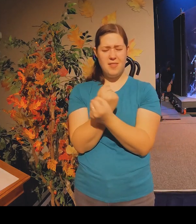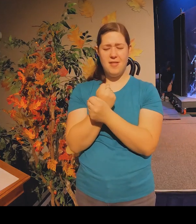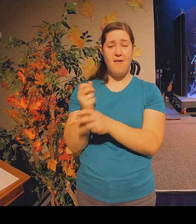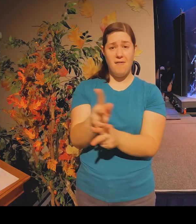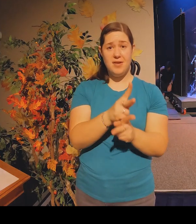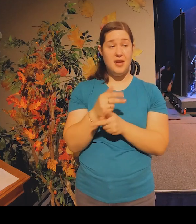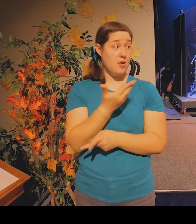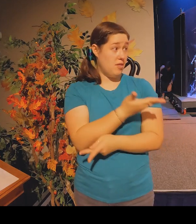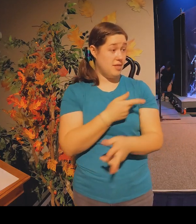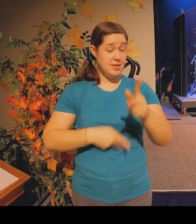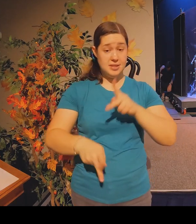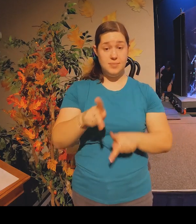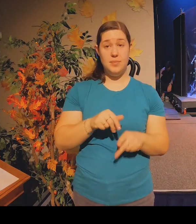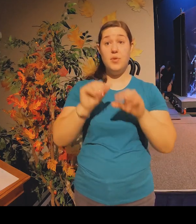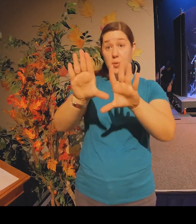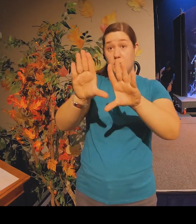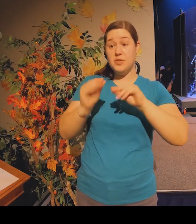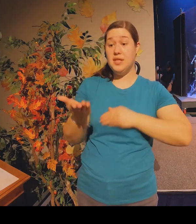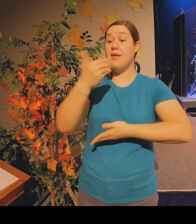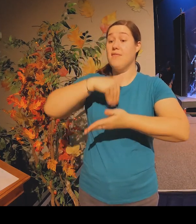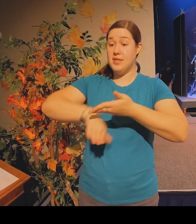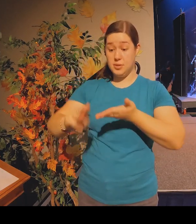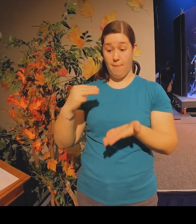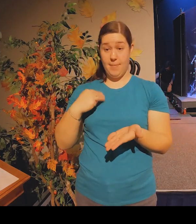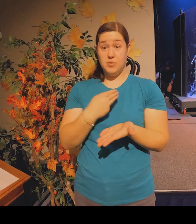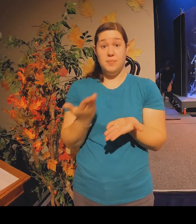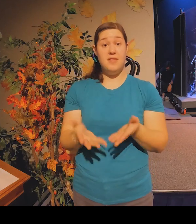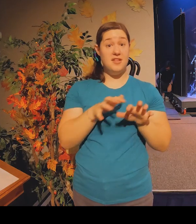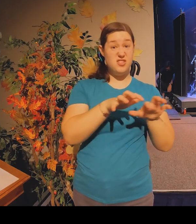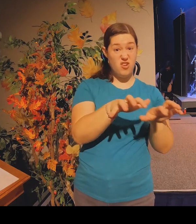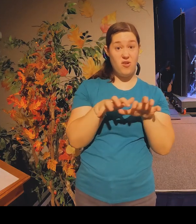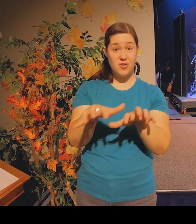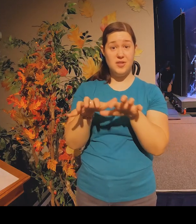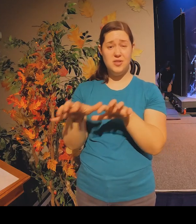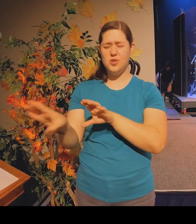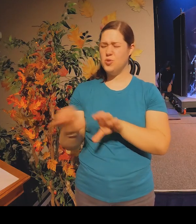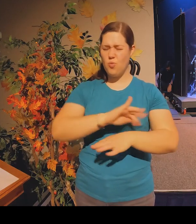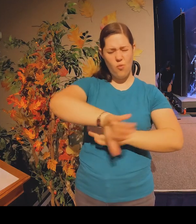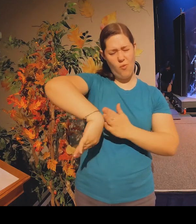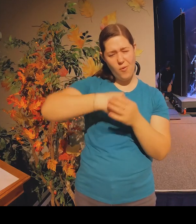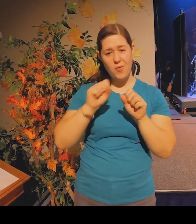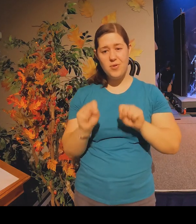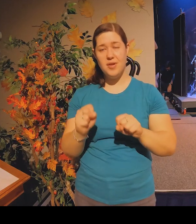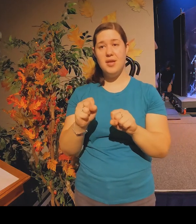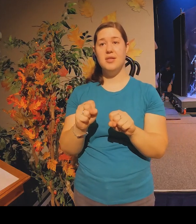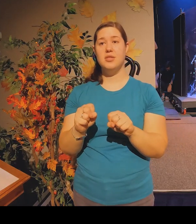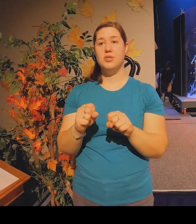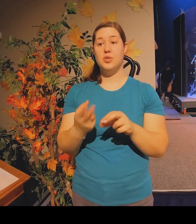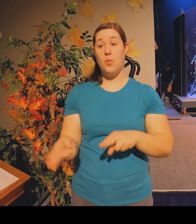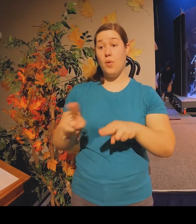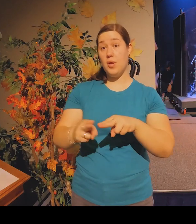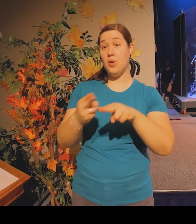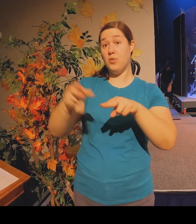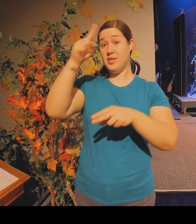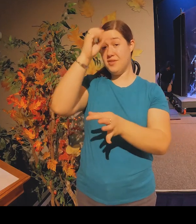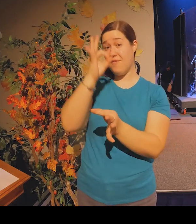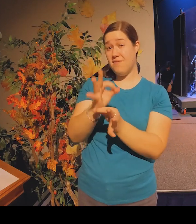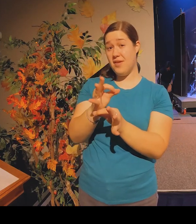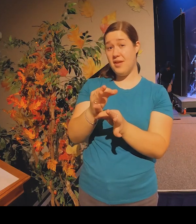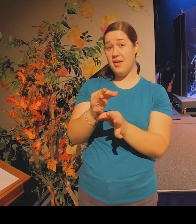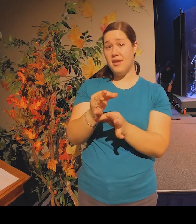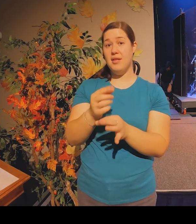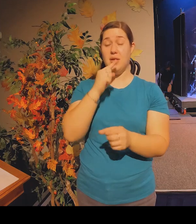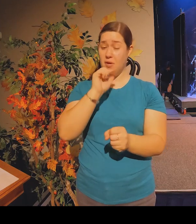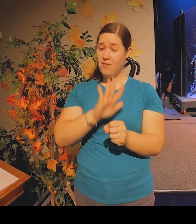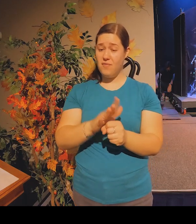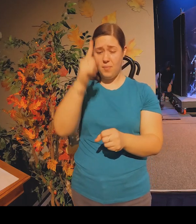day receive into the membership of this congregation. Do all in your power to increase their faith, confirm their hope, and perfect